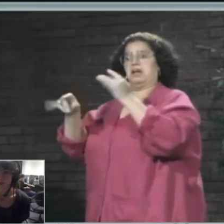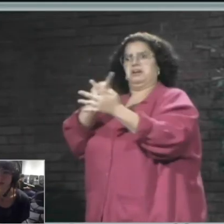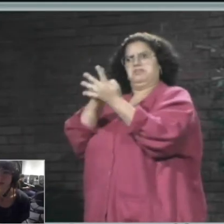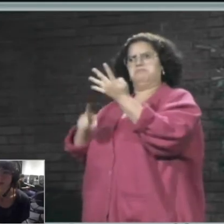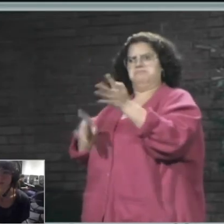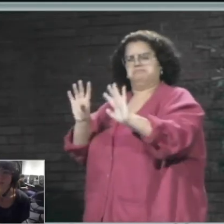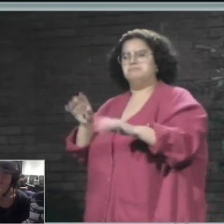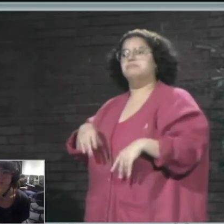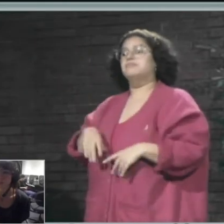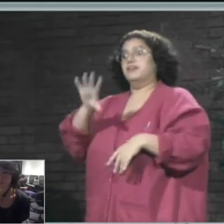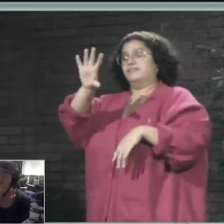cannot.